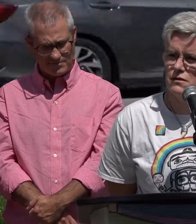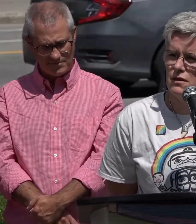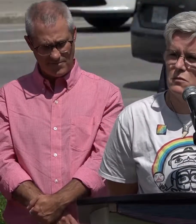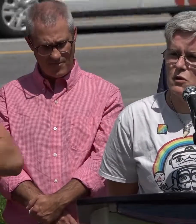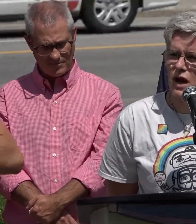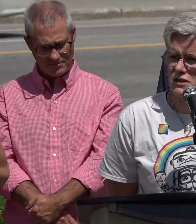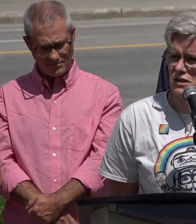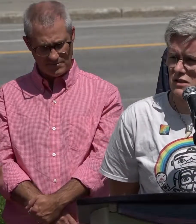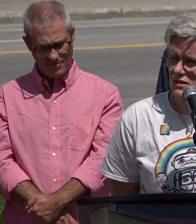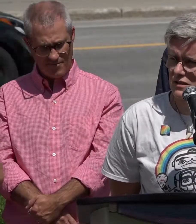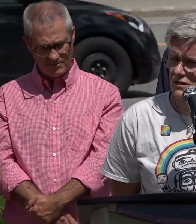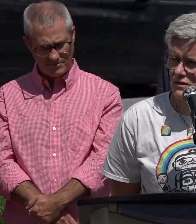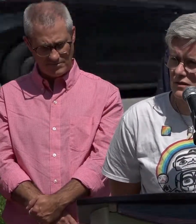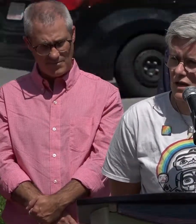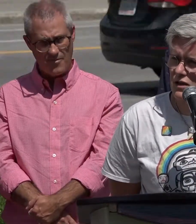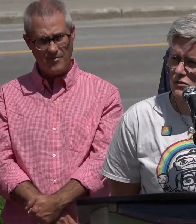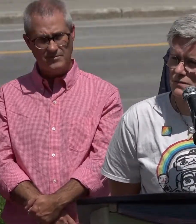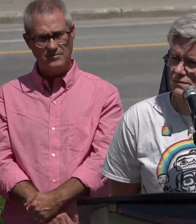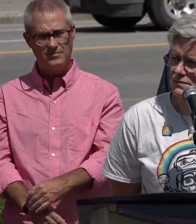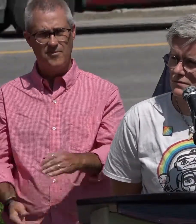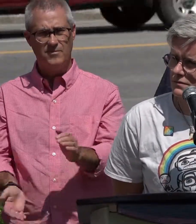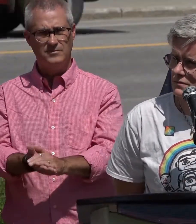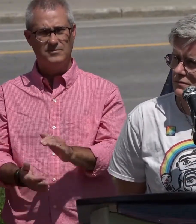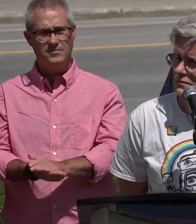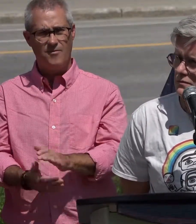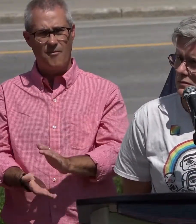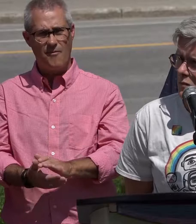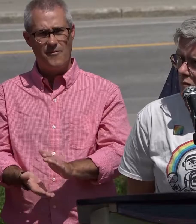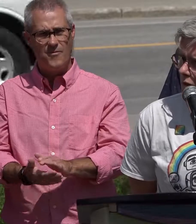years. Miigwech. Thank you.